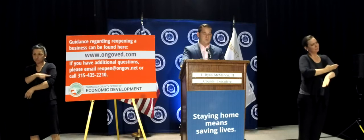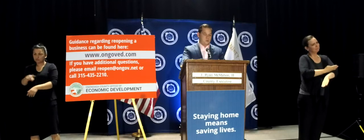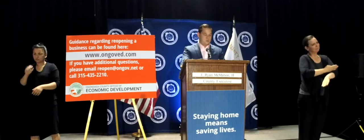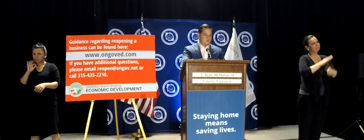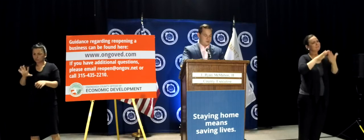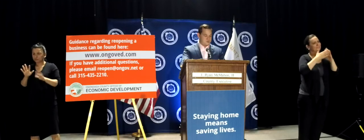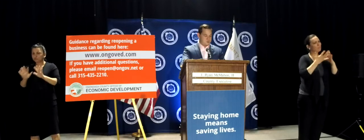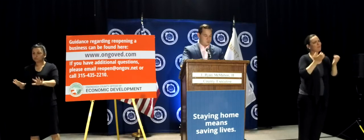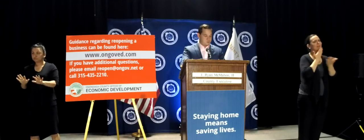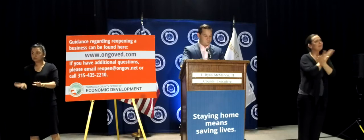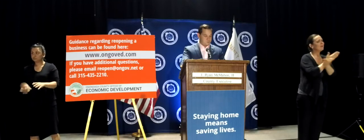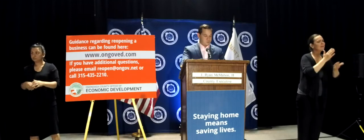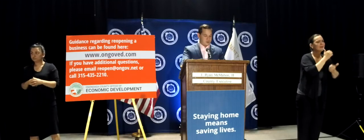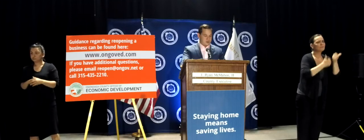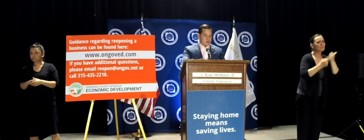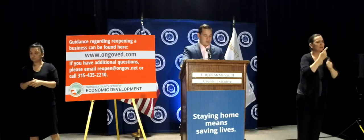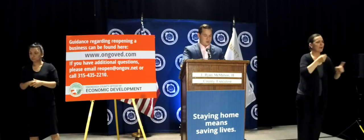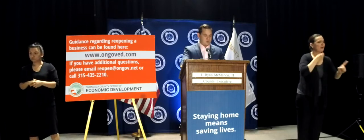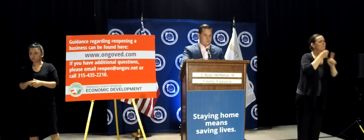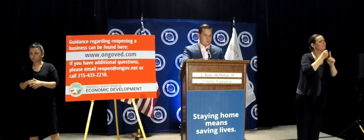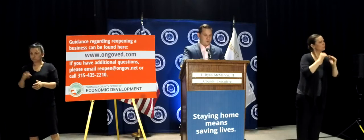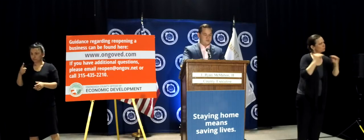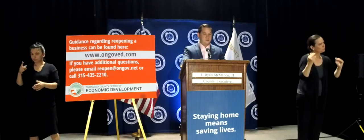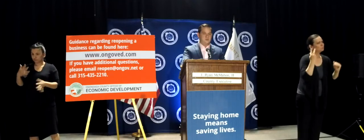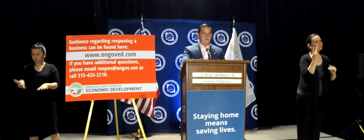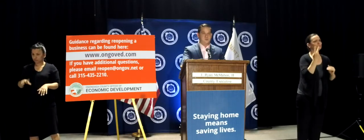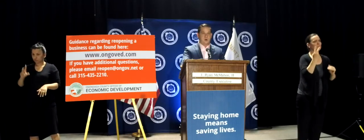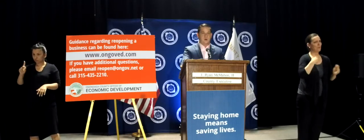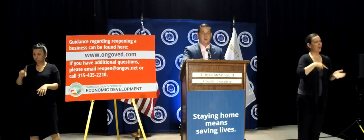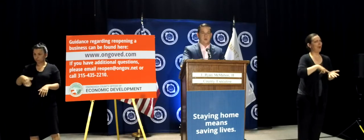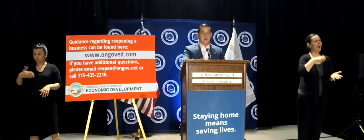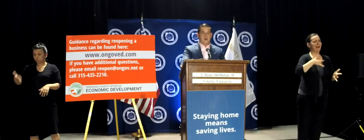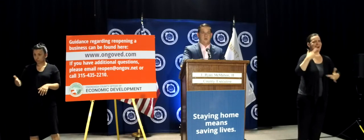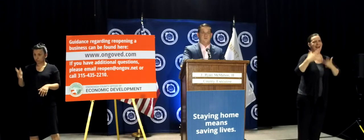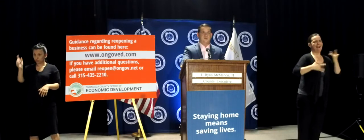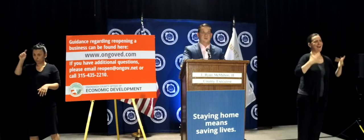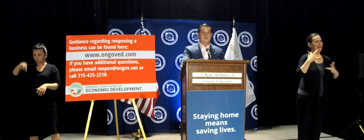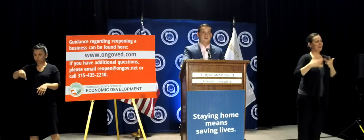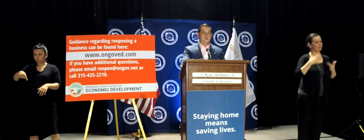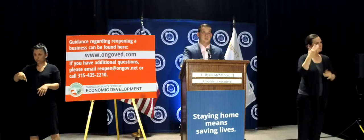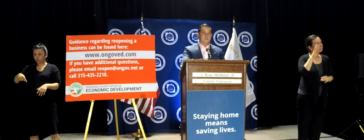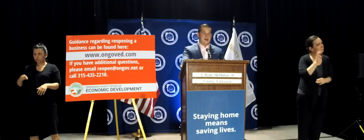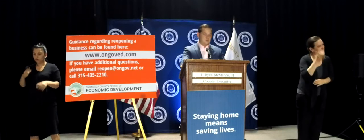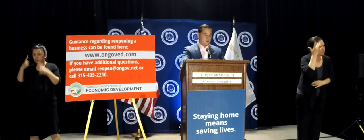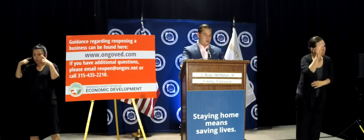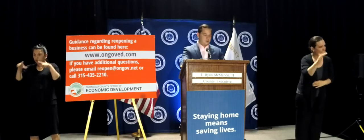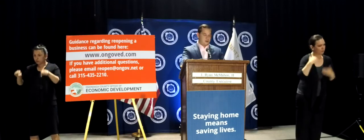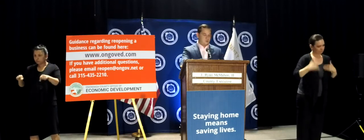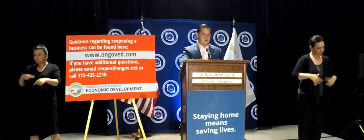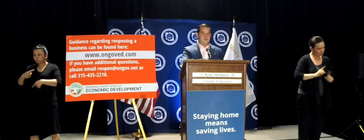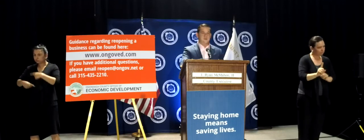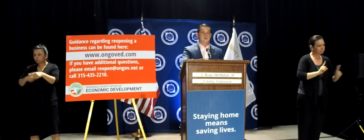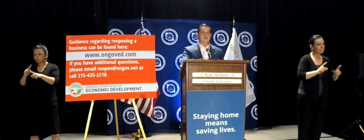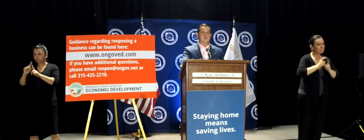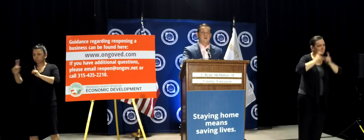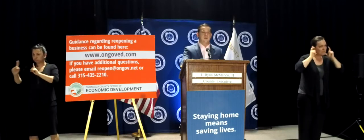We march towards Phase 2, and hopefully we'll continue to be smart with physical distancing and mask wearing,